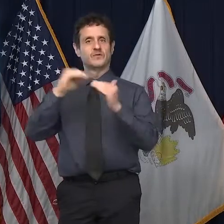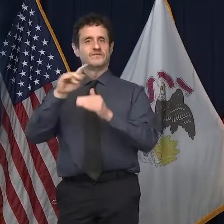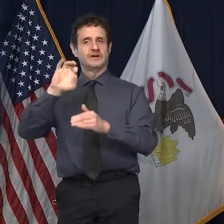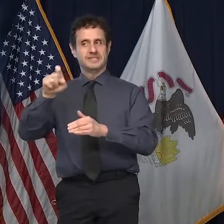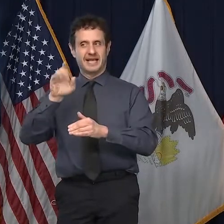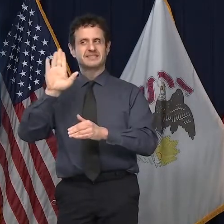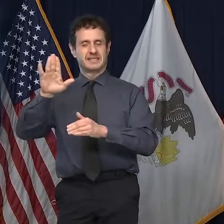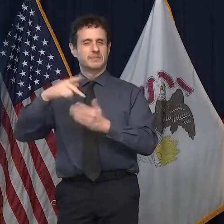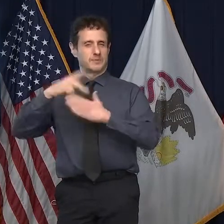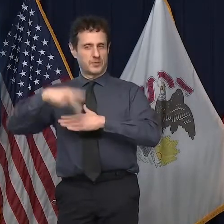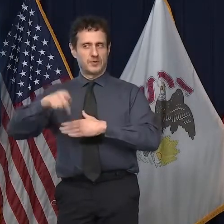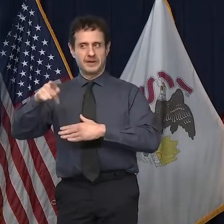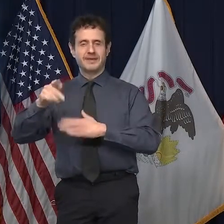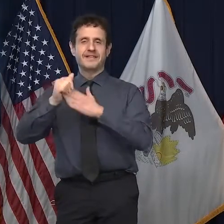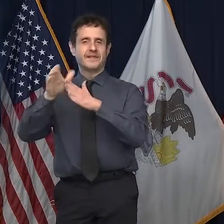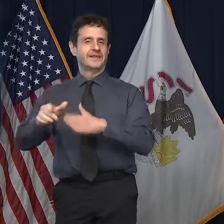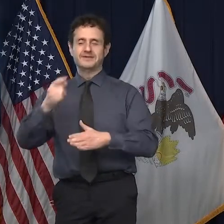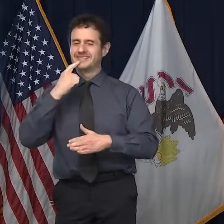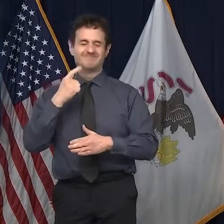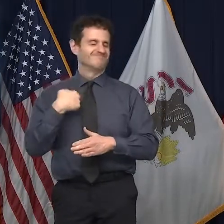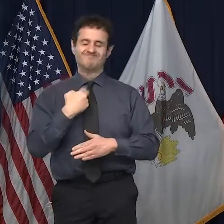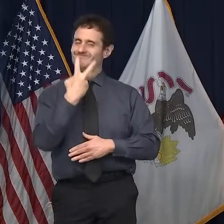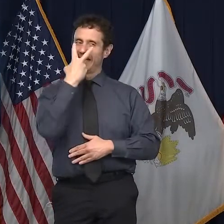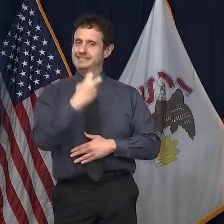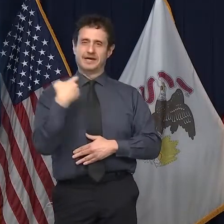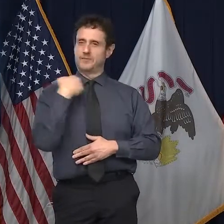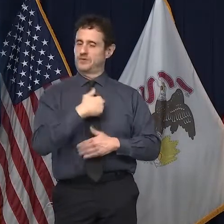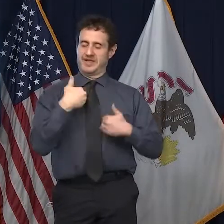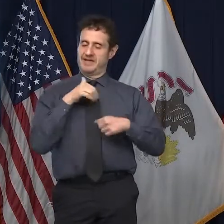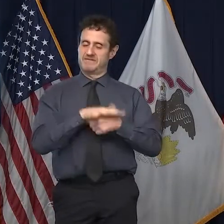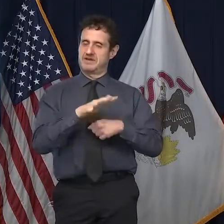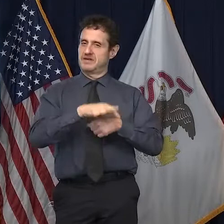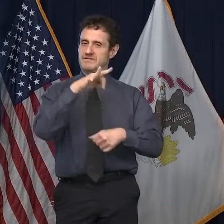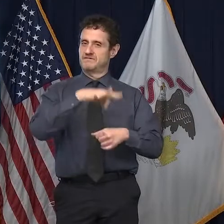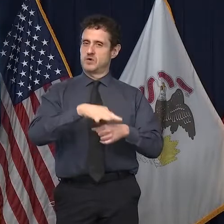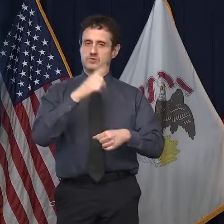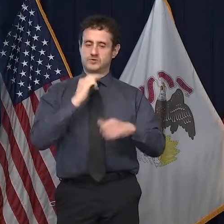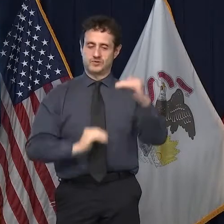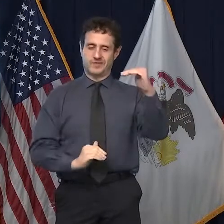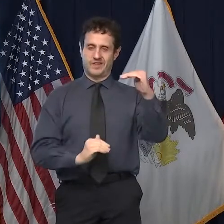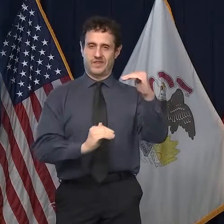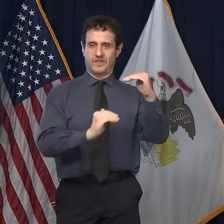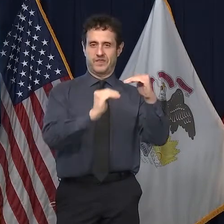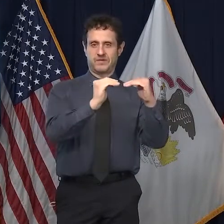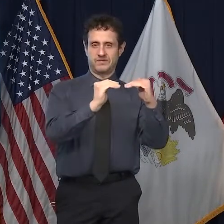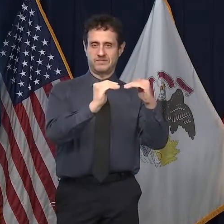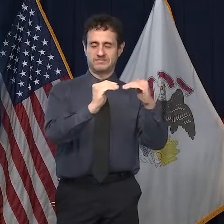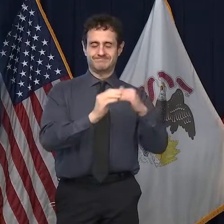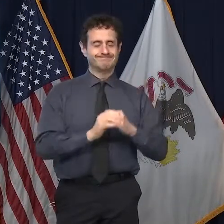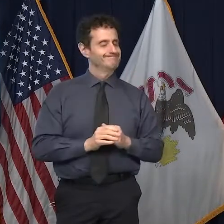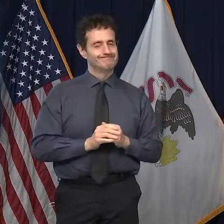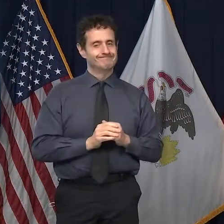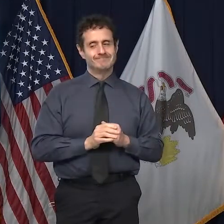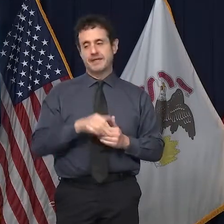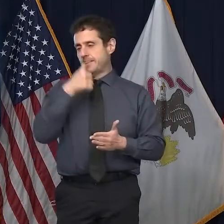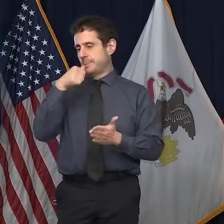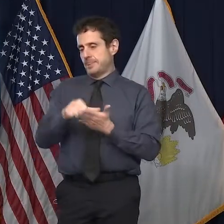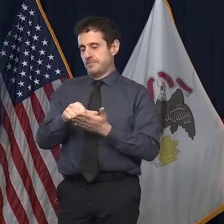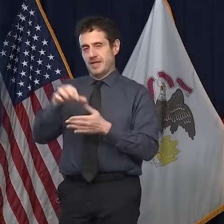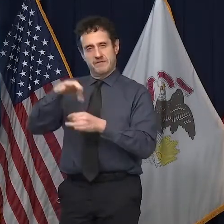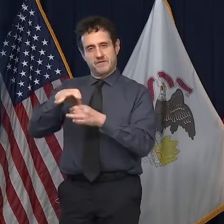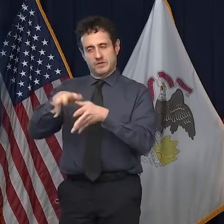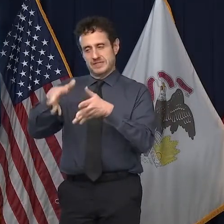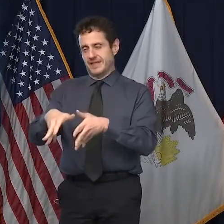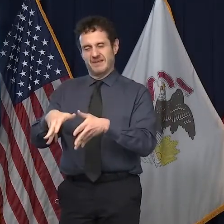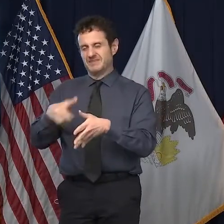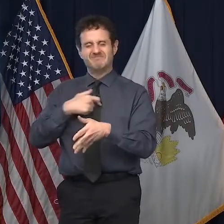campaign that they don't believe that they'll be able to, overcome with the leftover mail ballots the